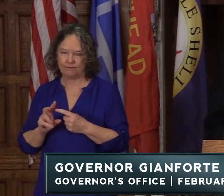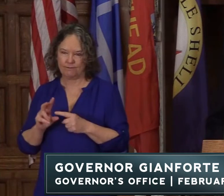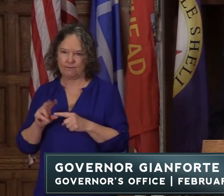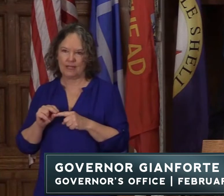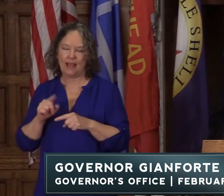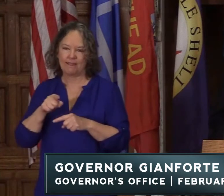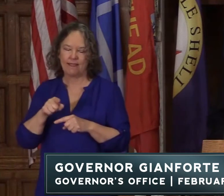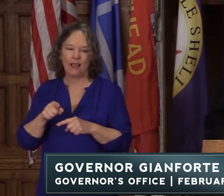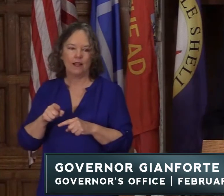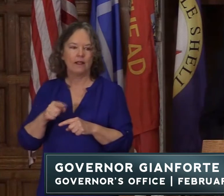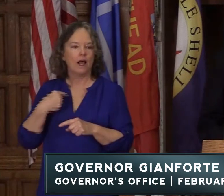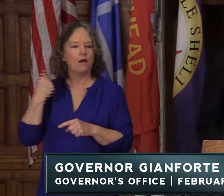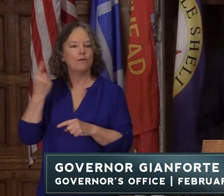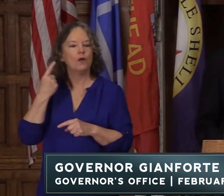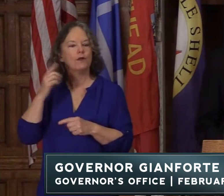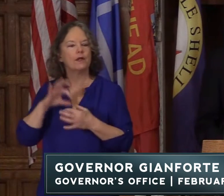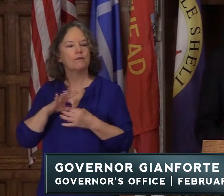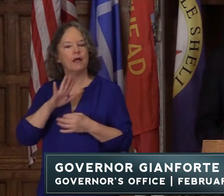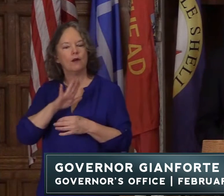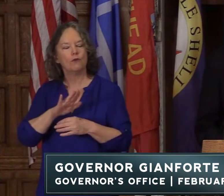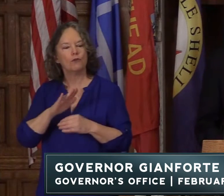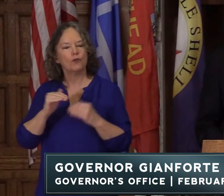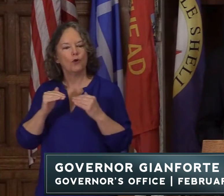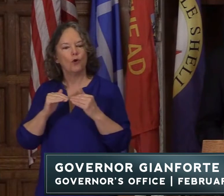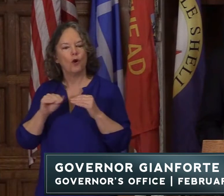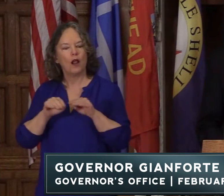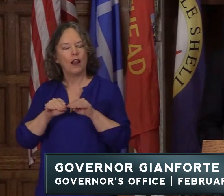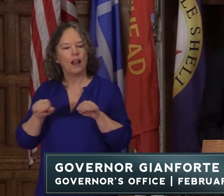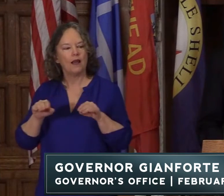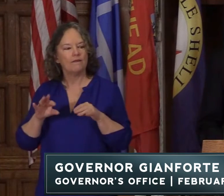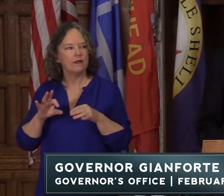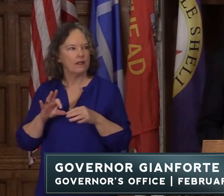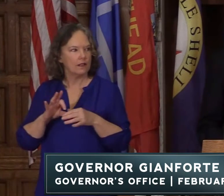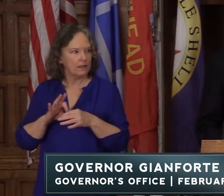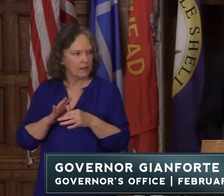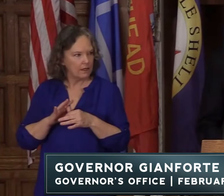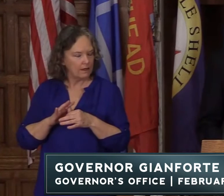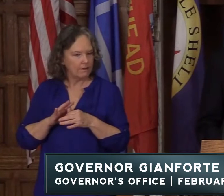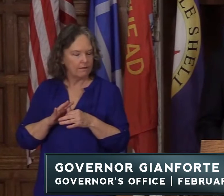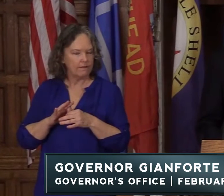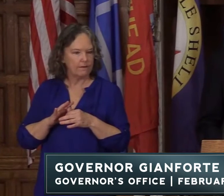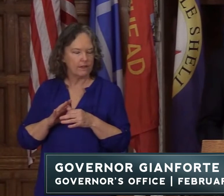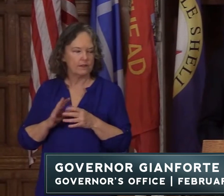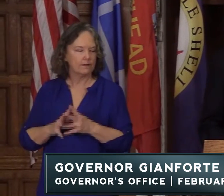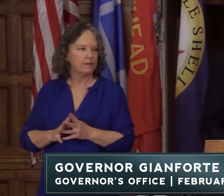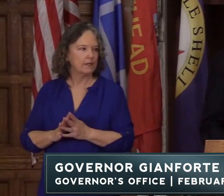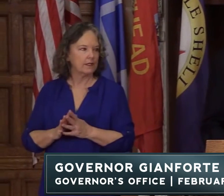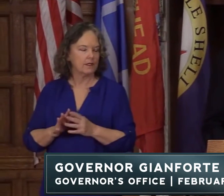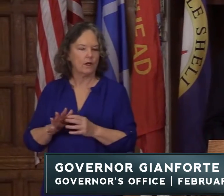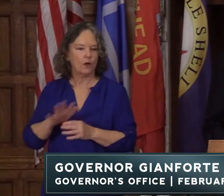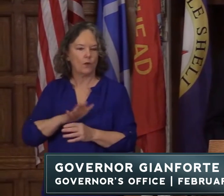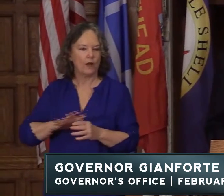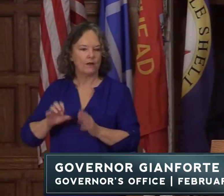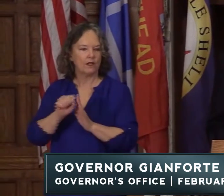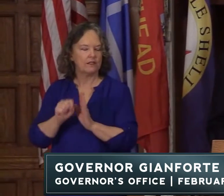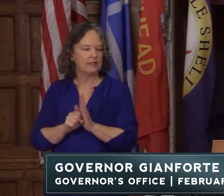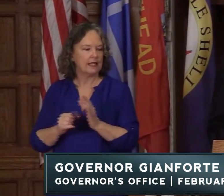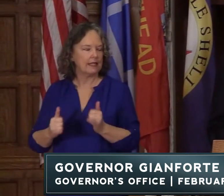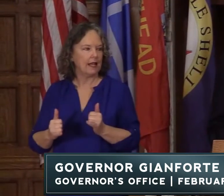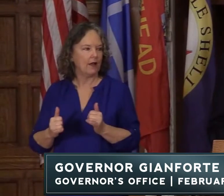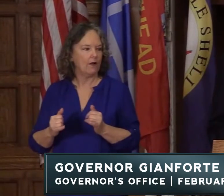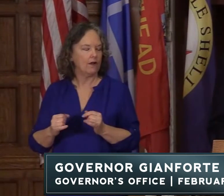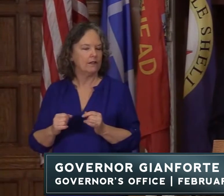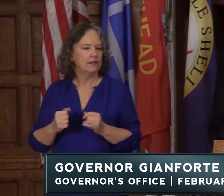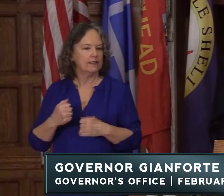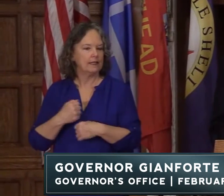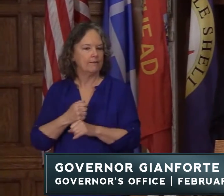wondering about your level of concern about the new, more contagious variants basically surrounding our state now, and if that's given any pause or